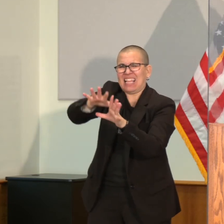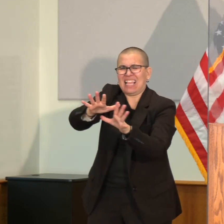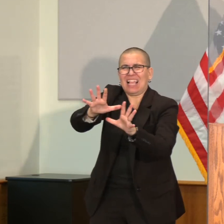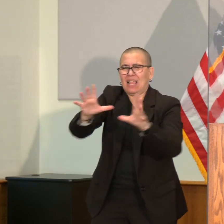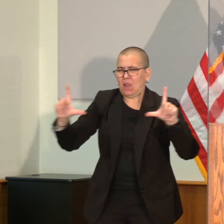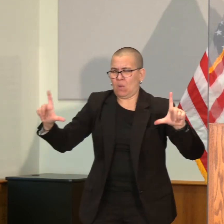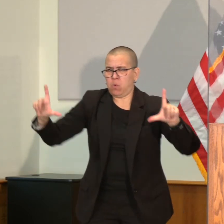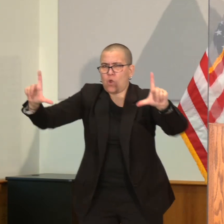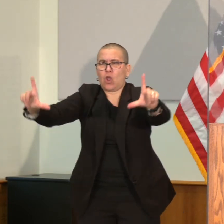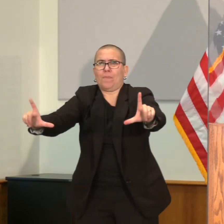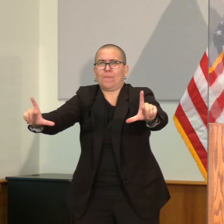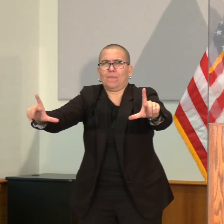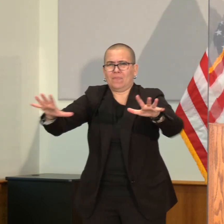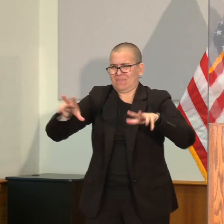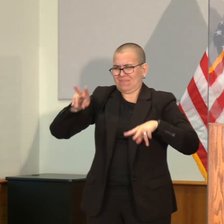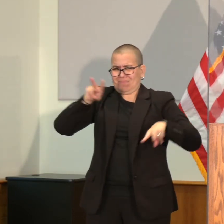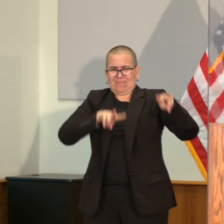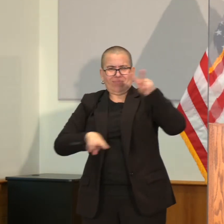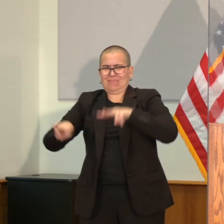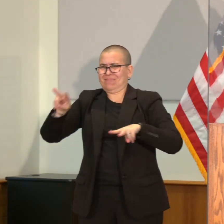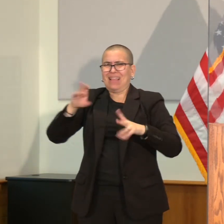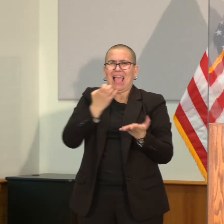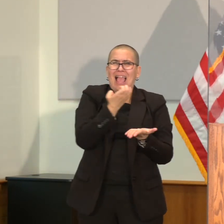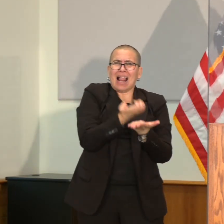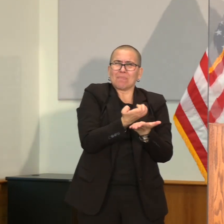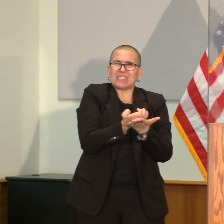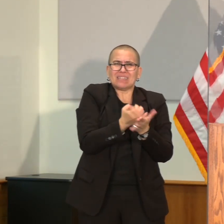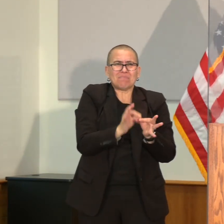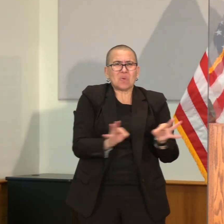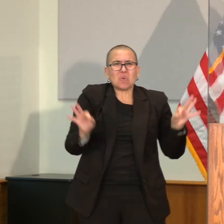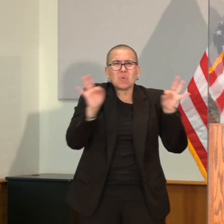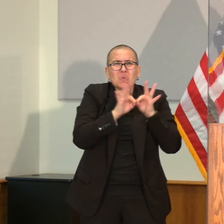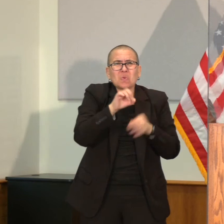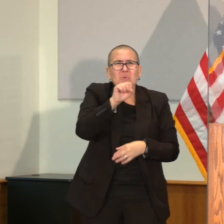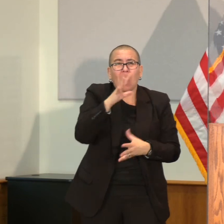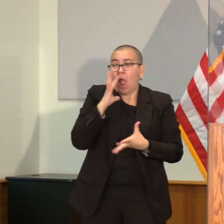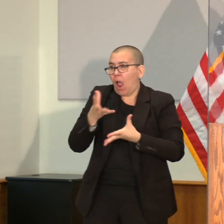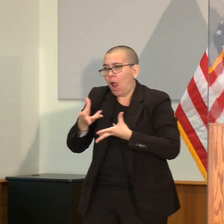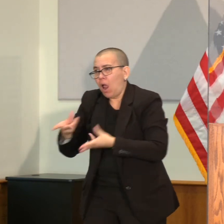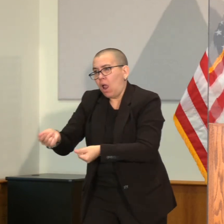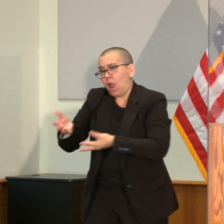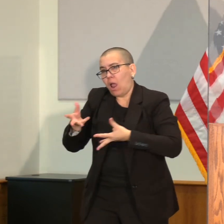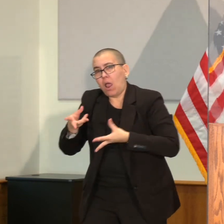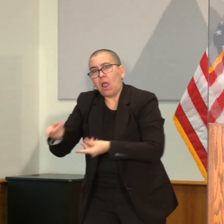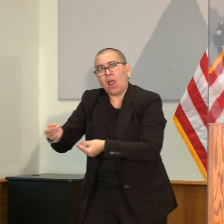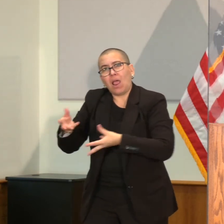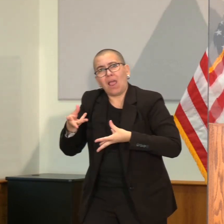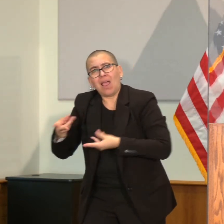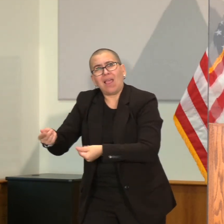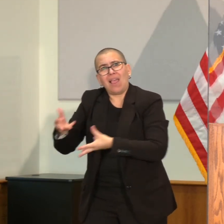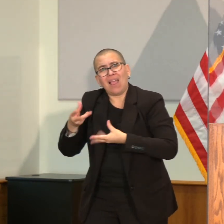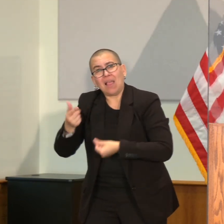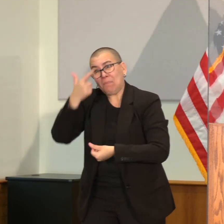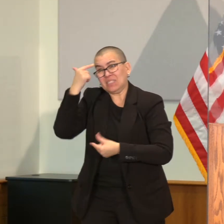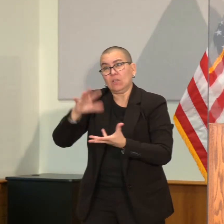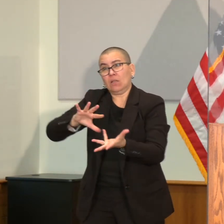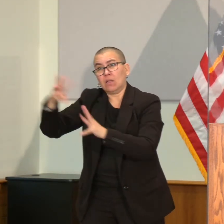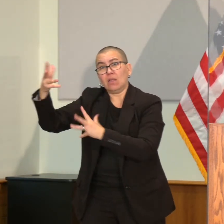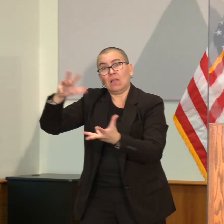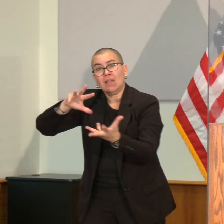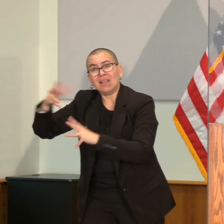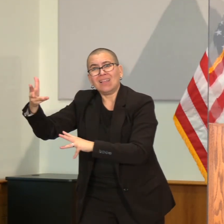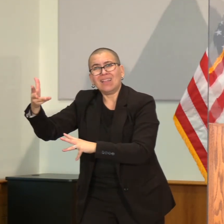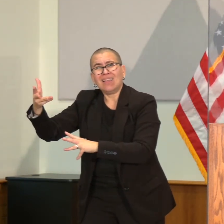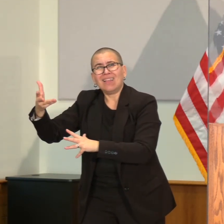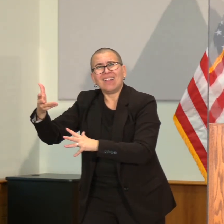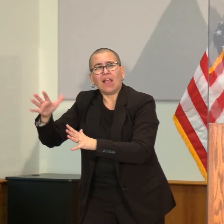there's an economic imperative. We cannot continue to spend money. It is far more cost effective to send a child to a school